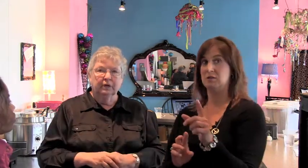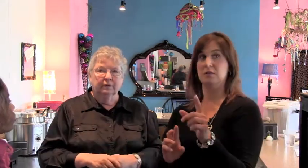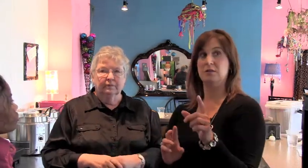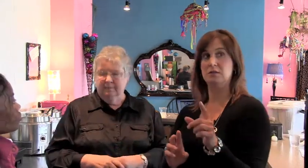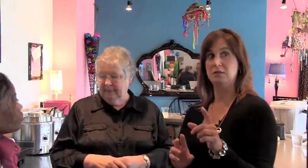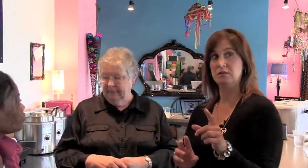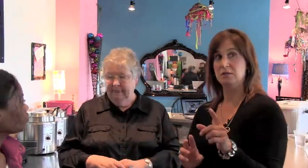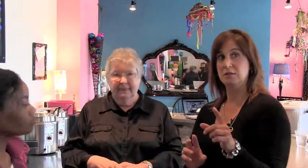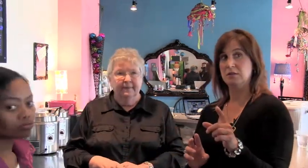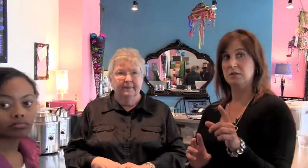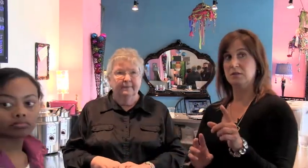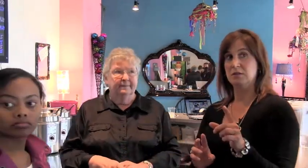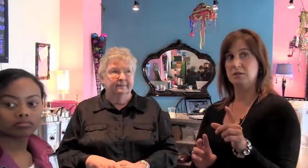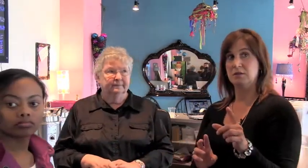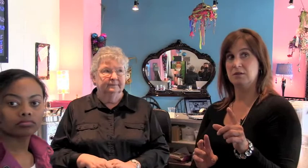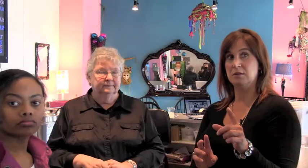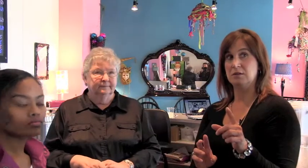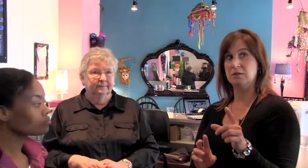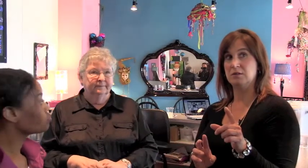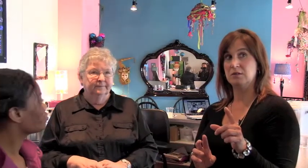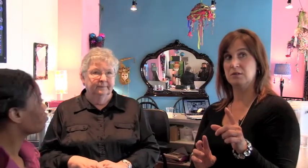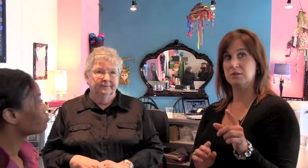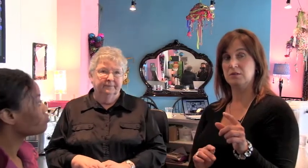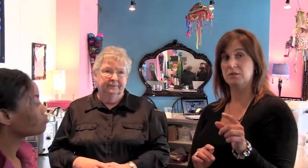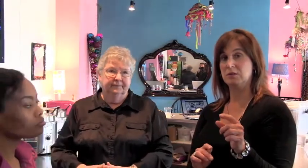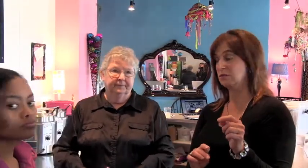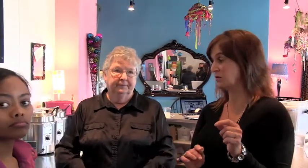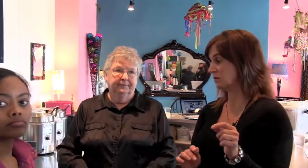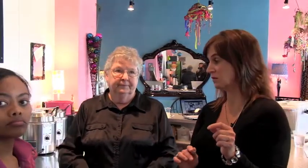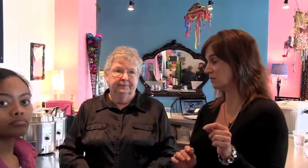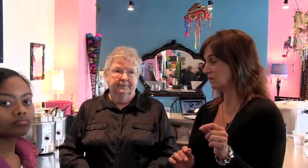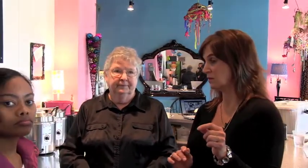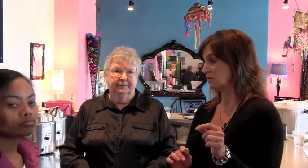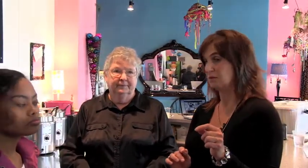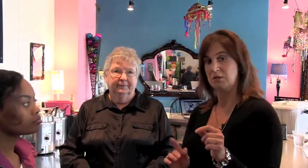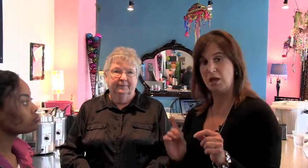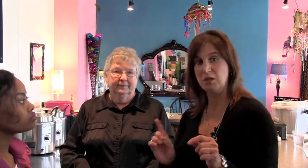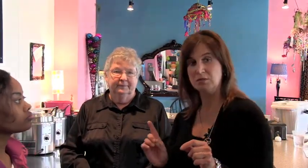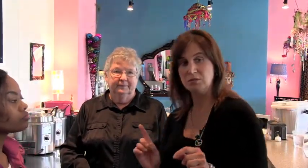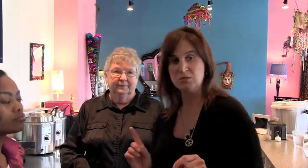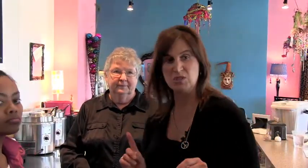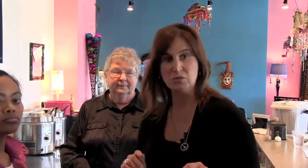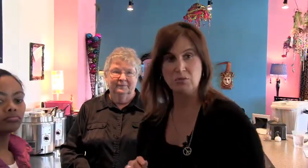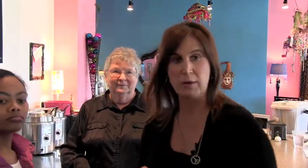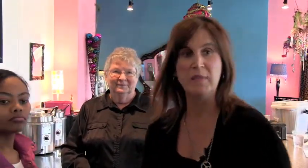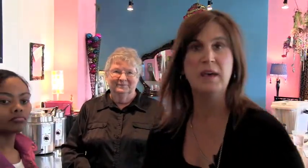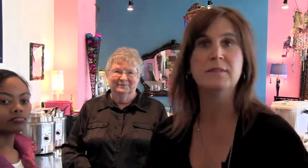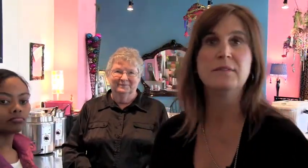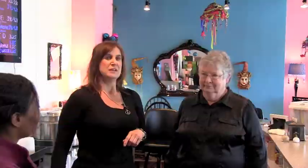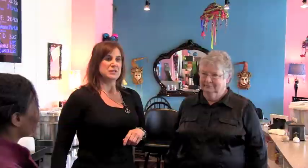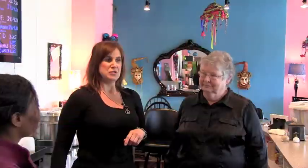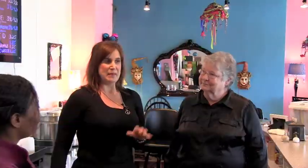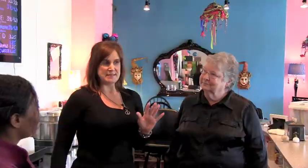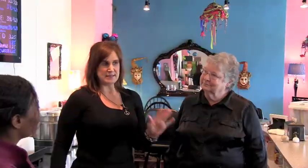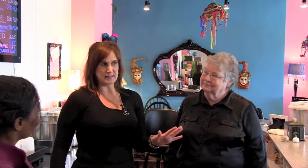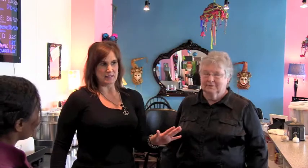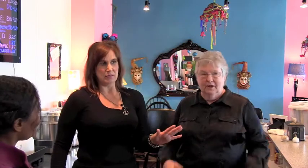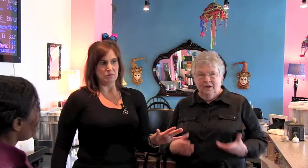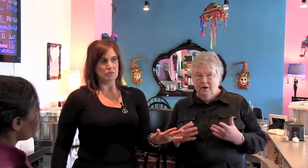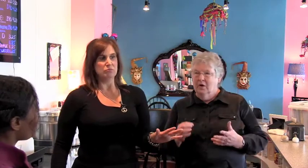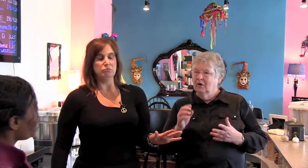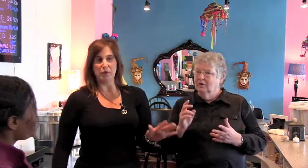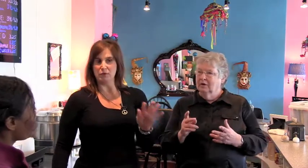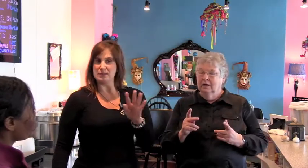Smell? There's a cup. You the cup? Yeah. Did you want small? So